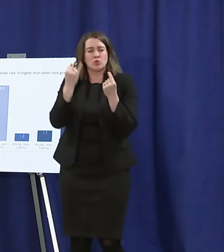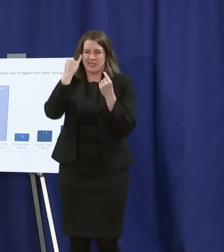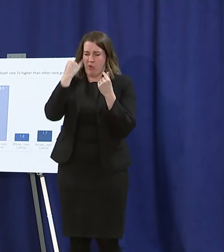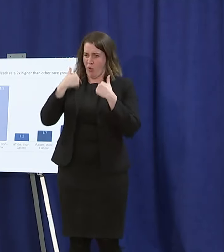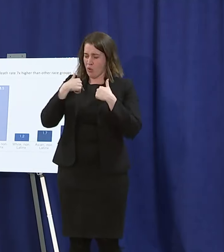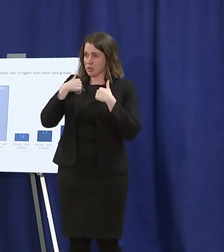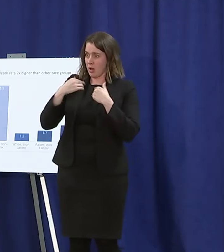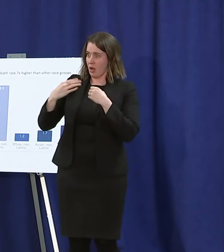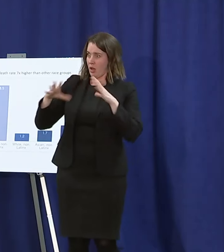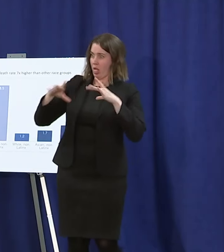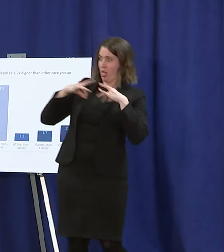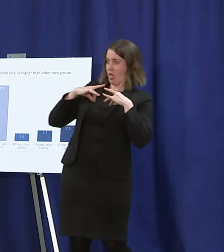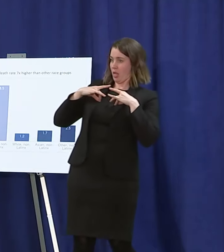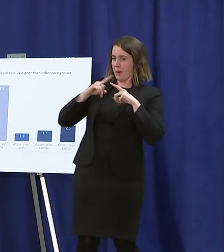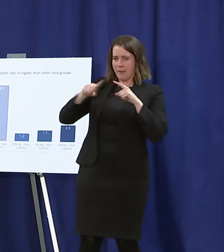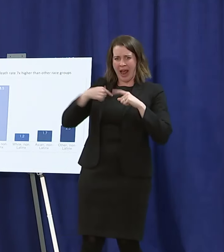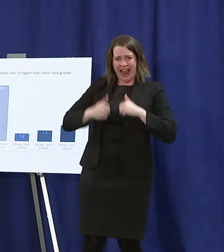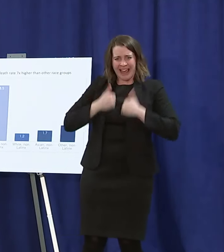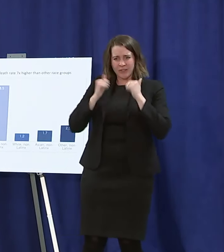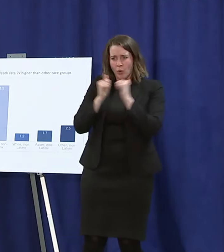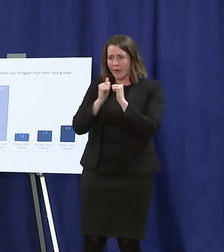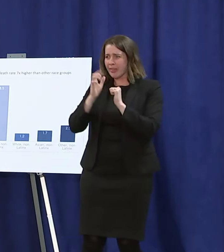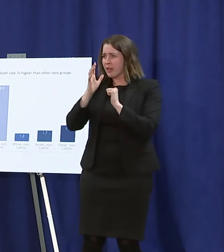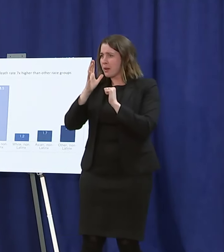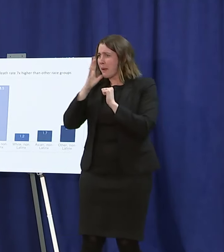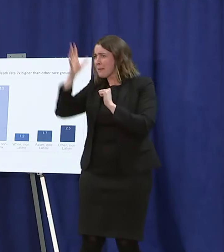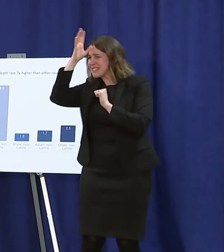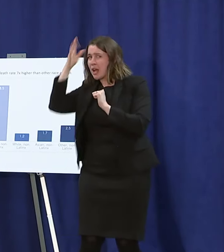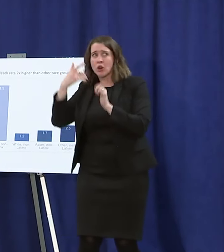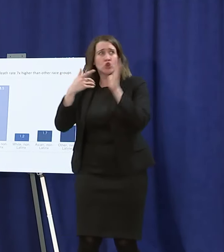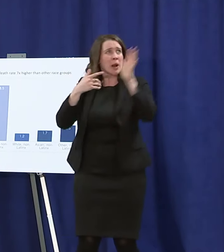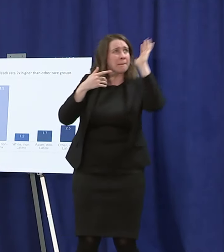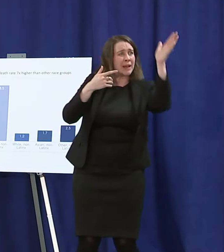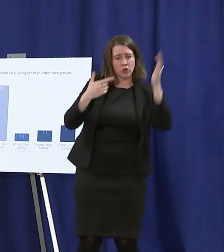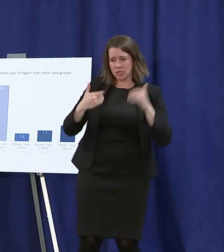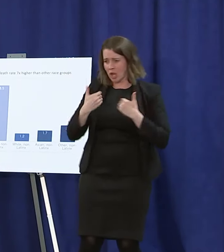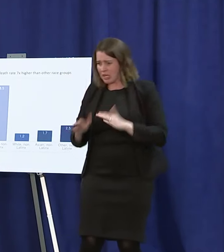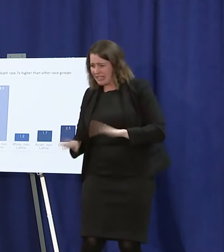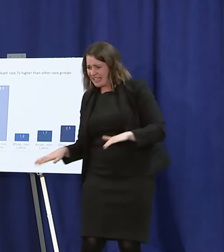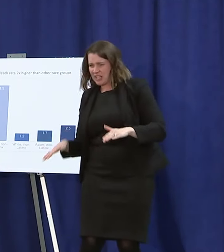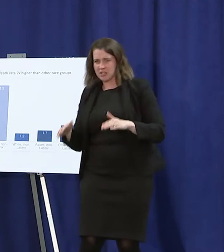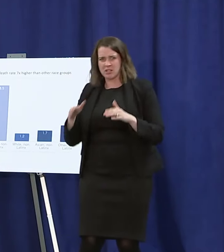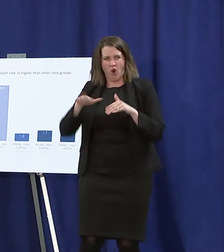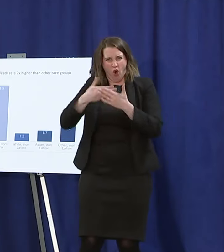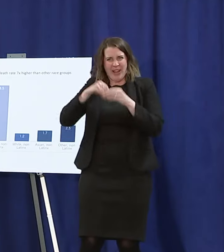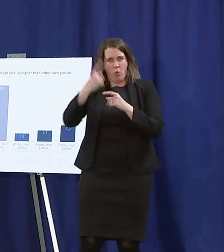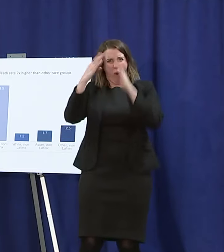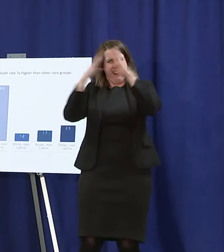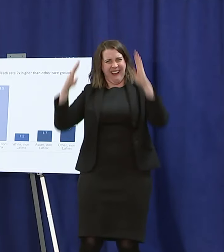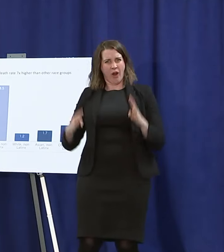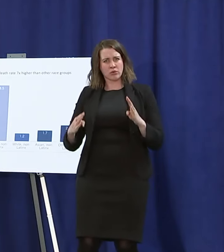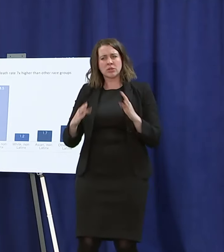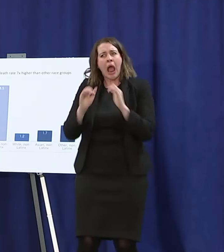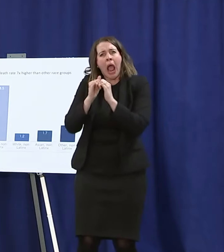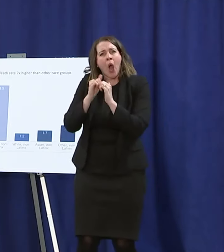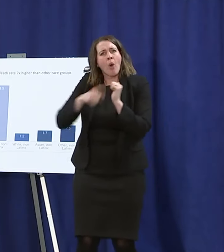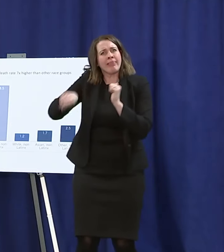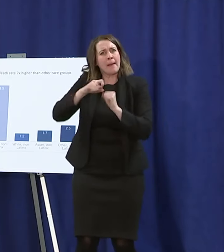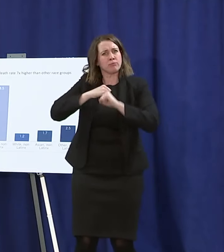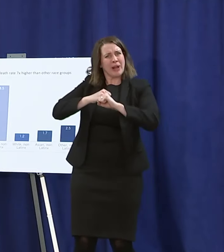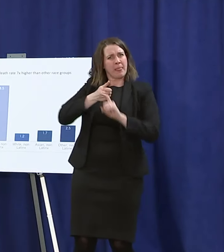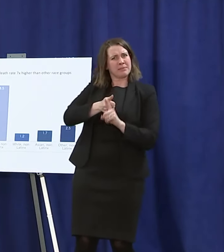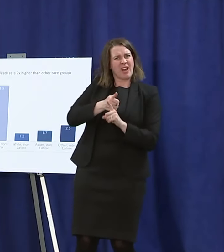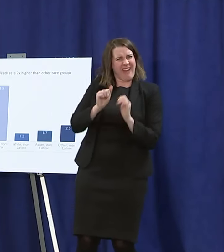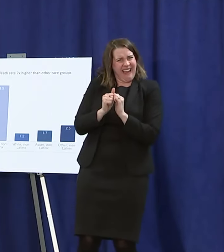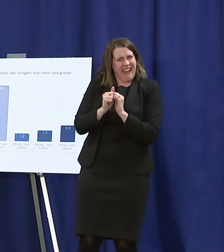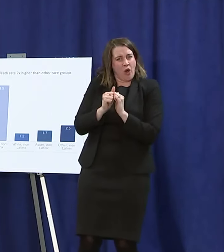people or family members? What should grandparents or parents who house lots of family members do to protect themselves? Well, I think I'm going to